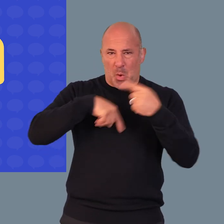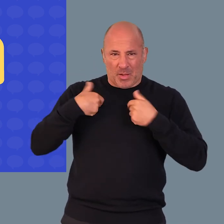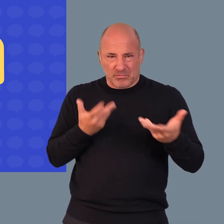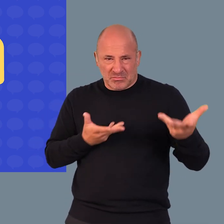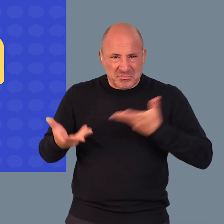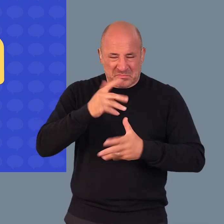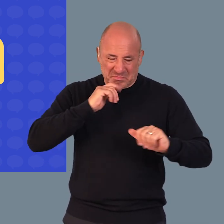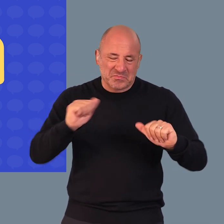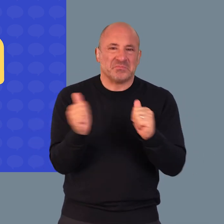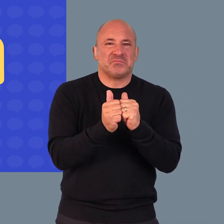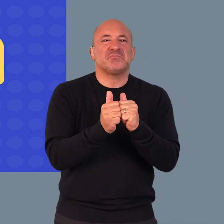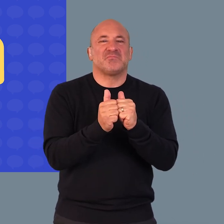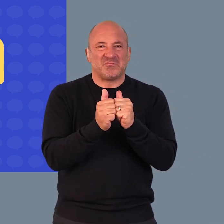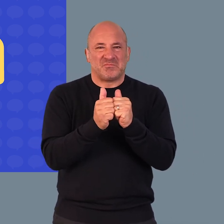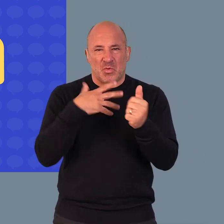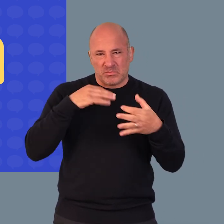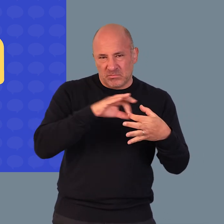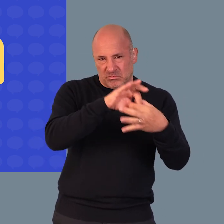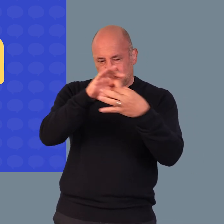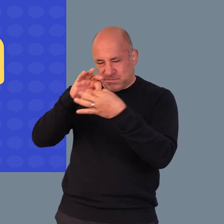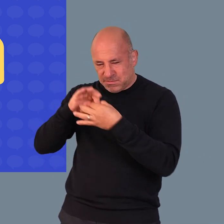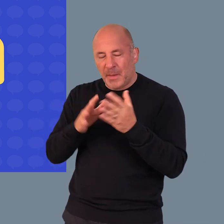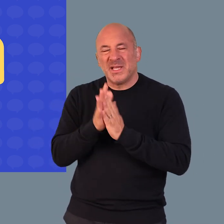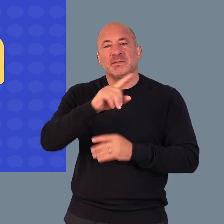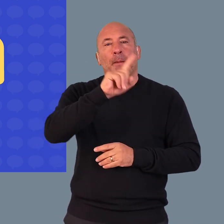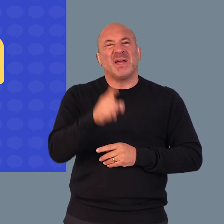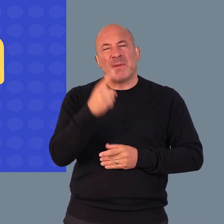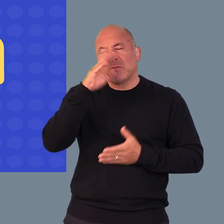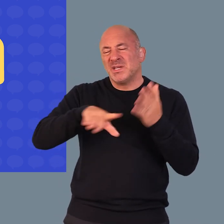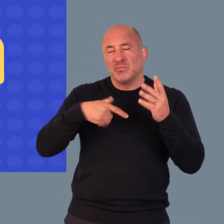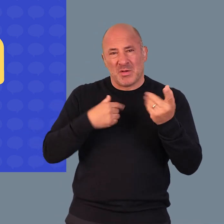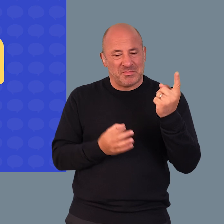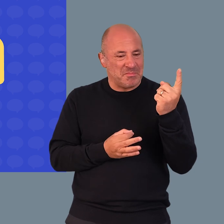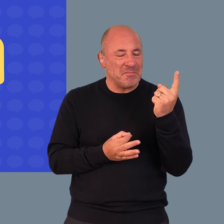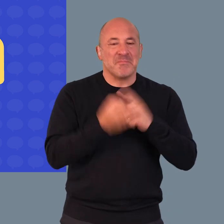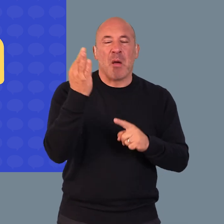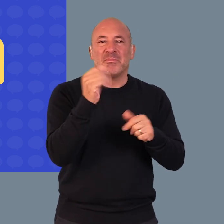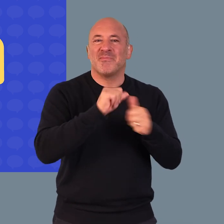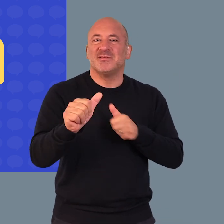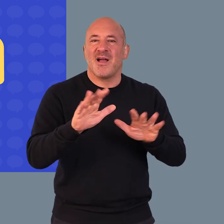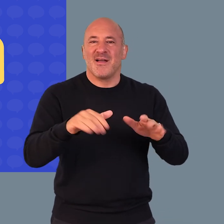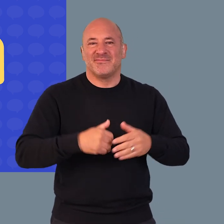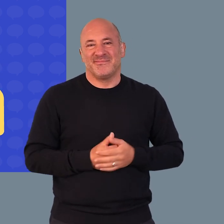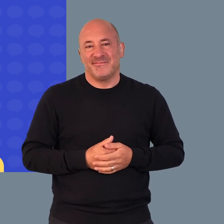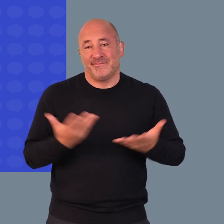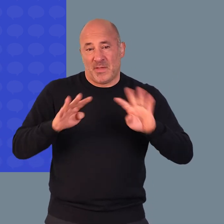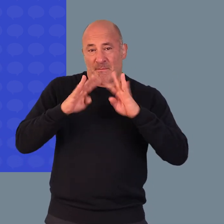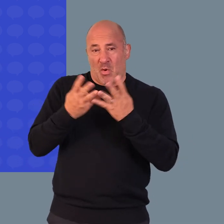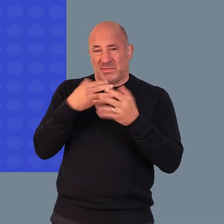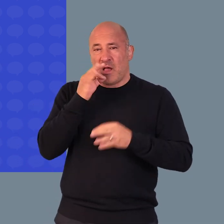trusts, and the ICB all agreed to work together to change the experience people have for the